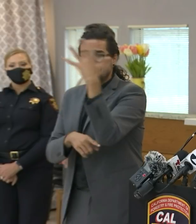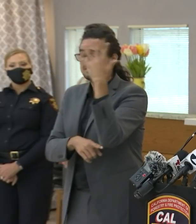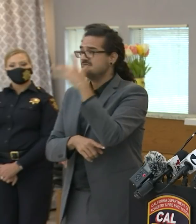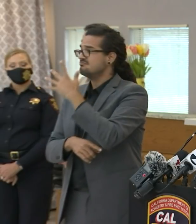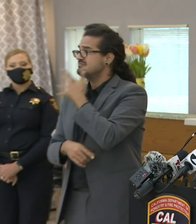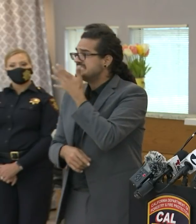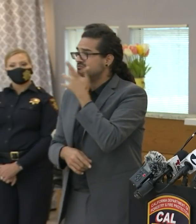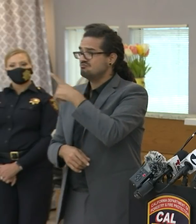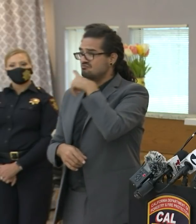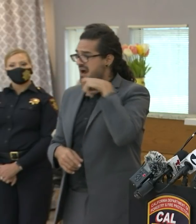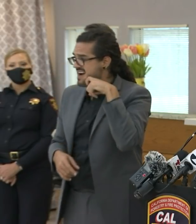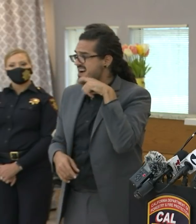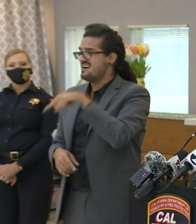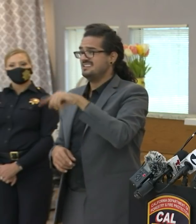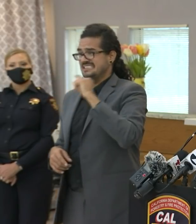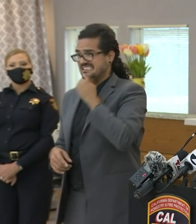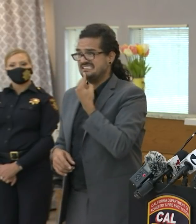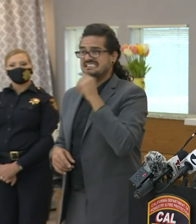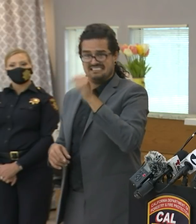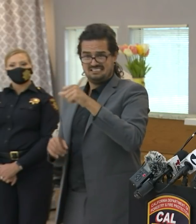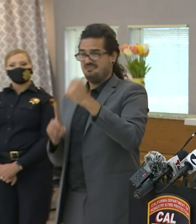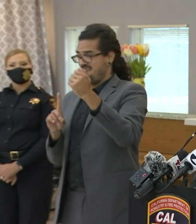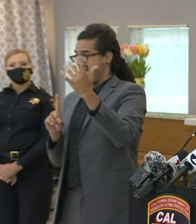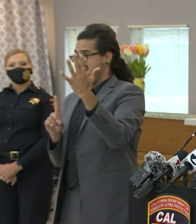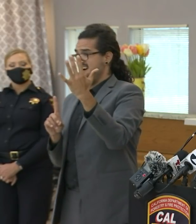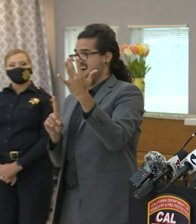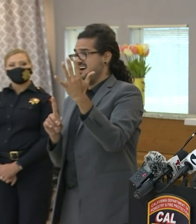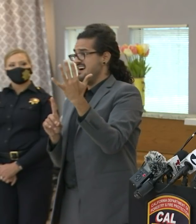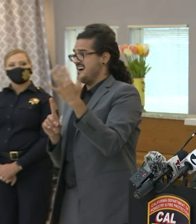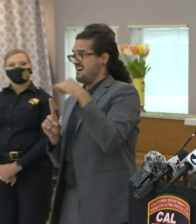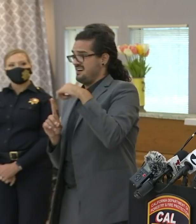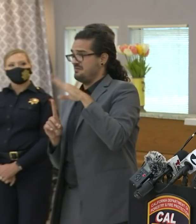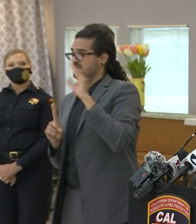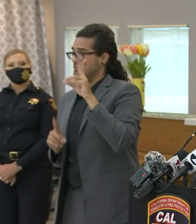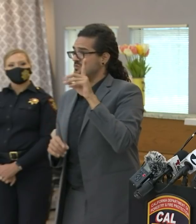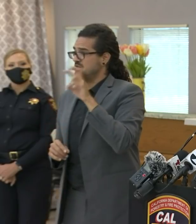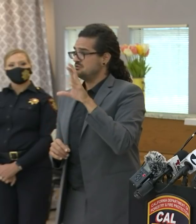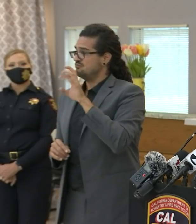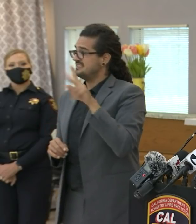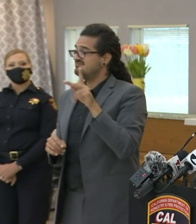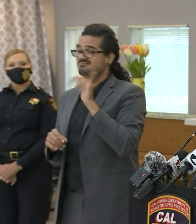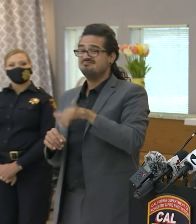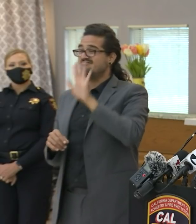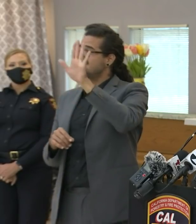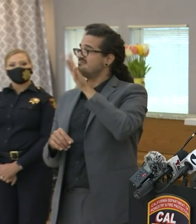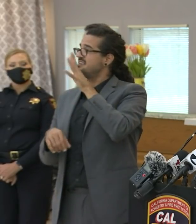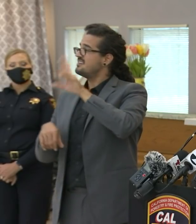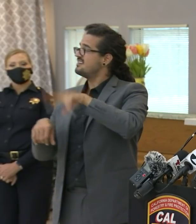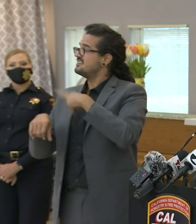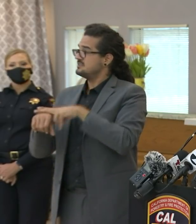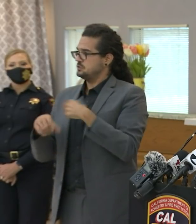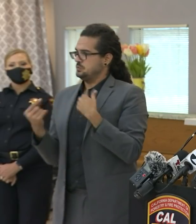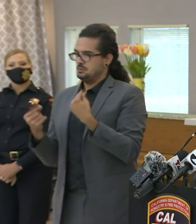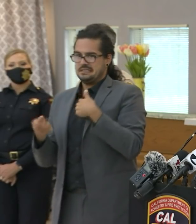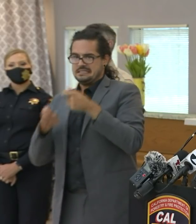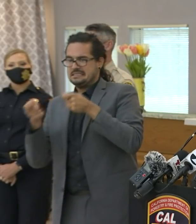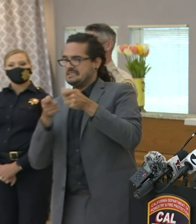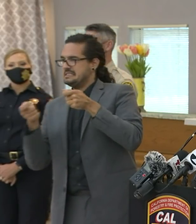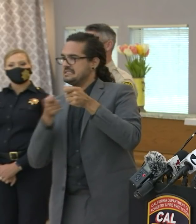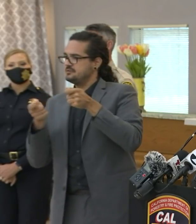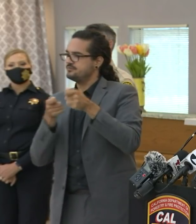come into the community. That's just what we were dealing with Mother Nature, so we had to kind of react to that. So that's probably why there was the stories that it